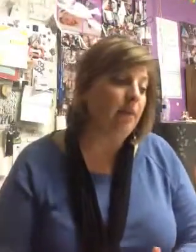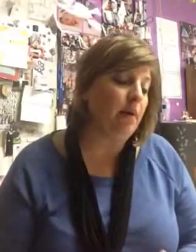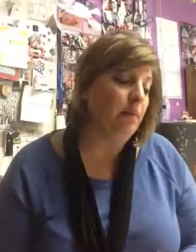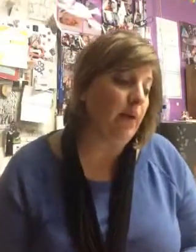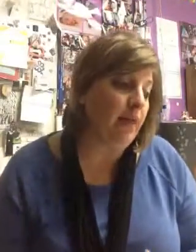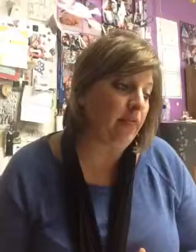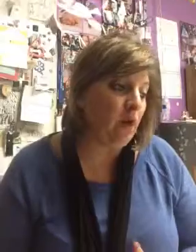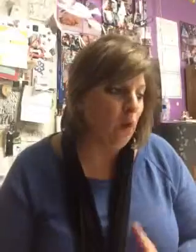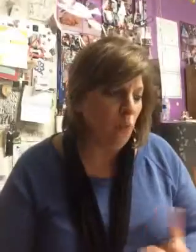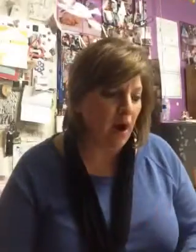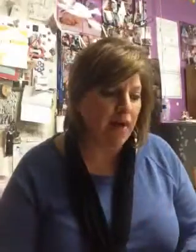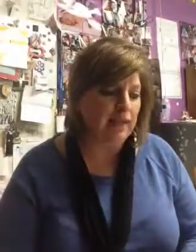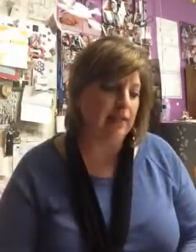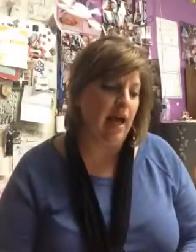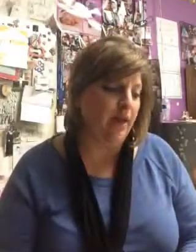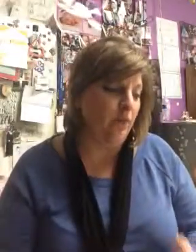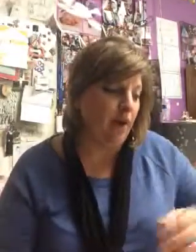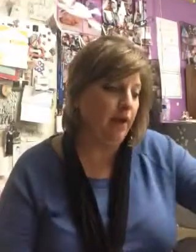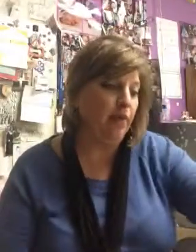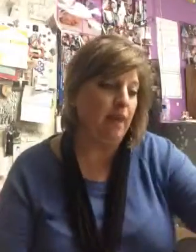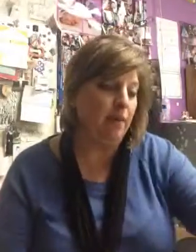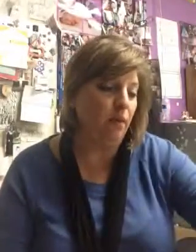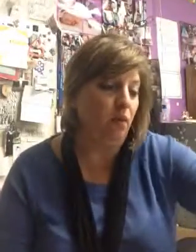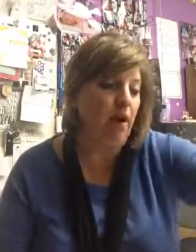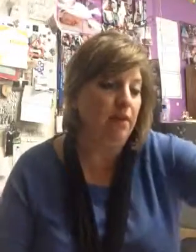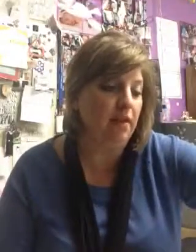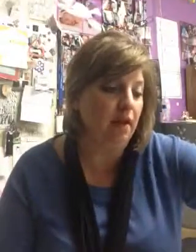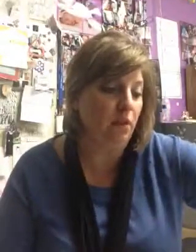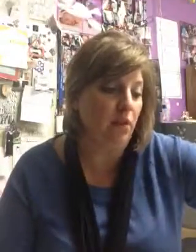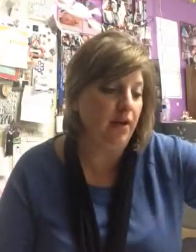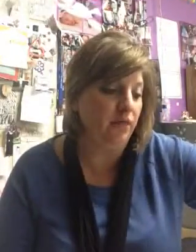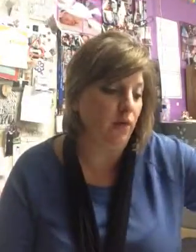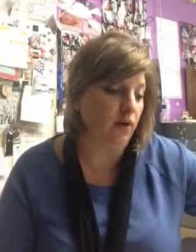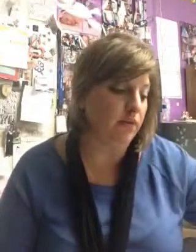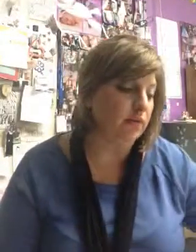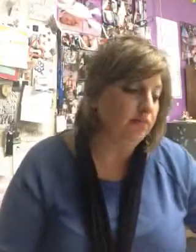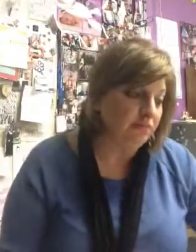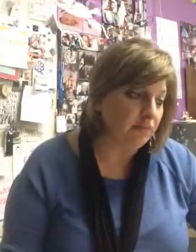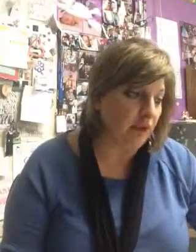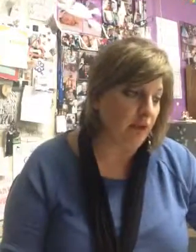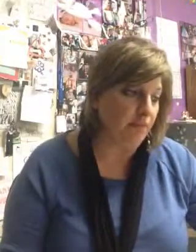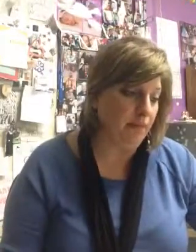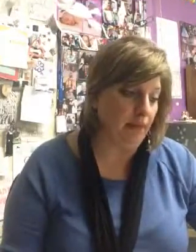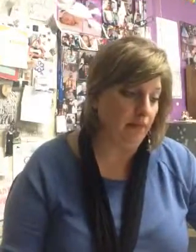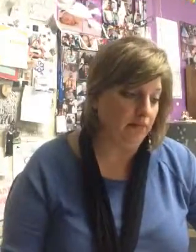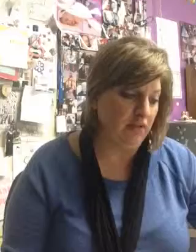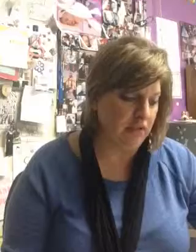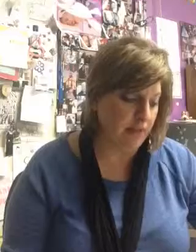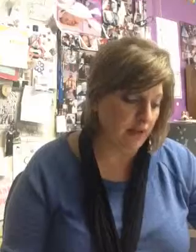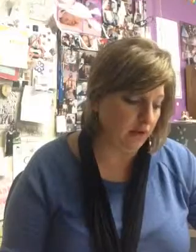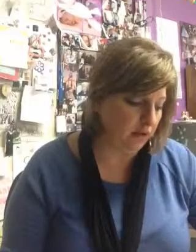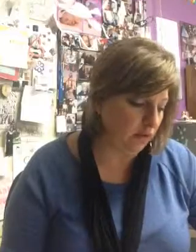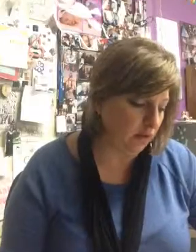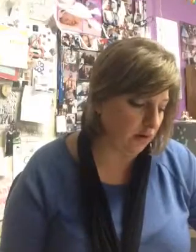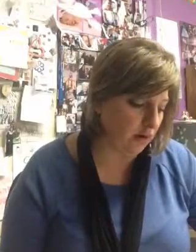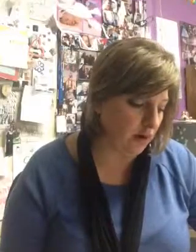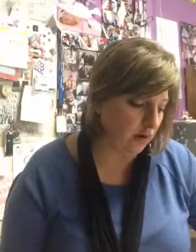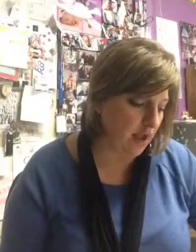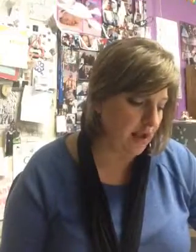up with, why is that? Why would 1 in 4 be Hispanic?